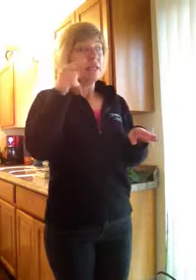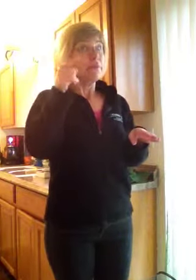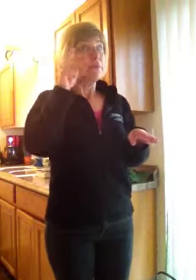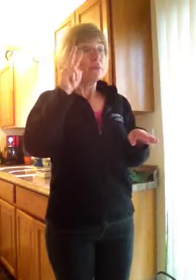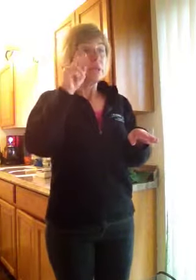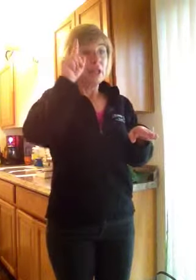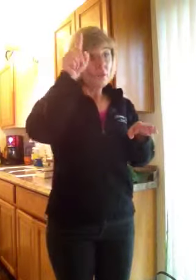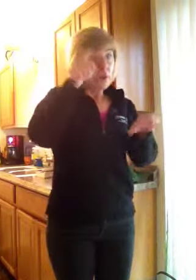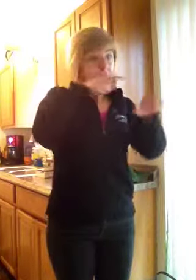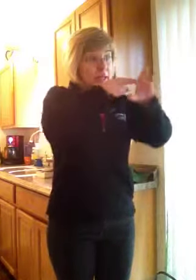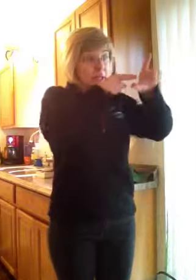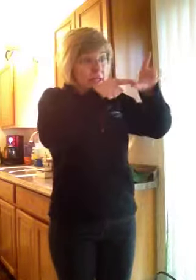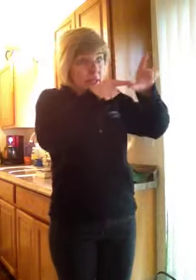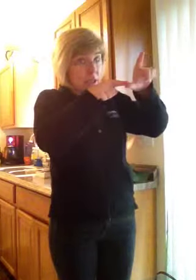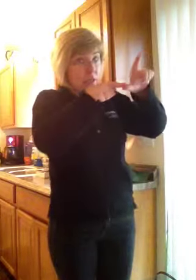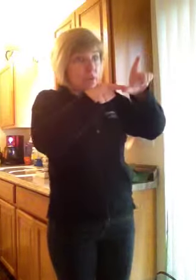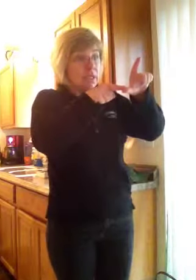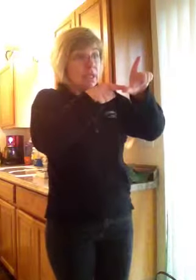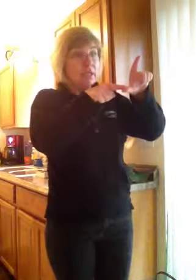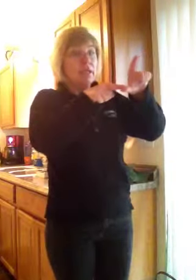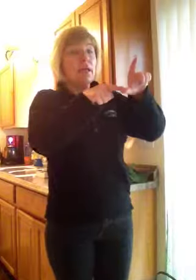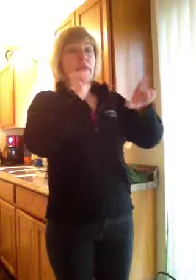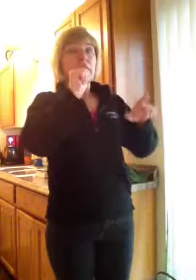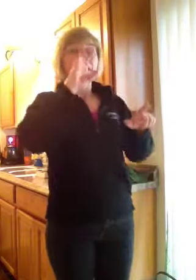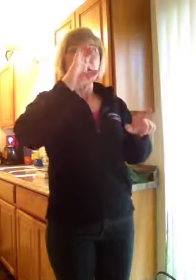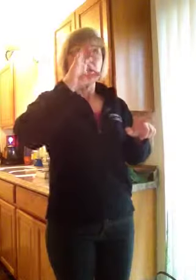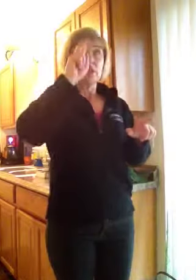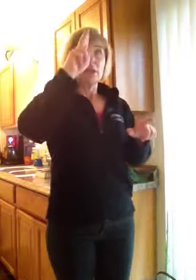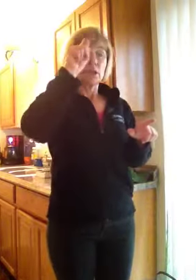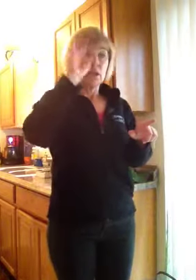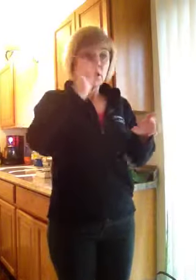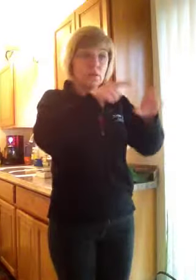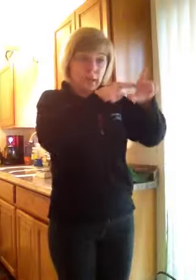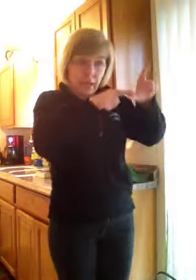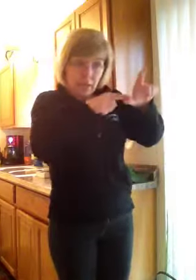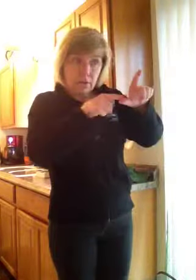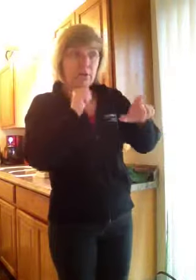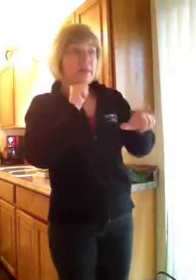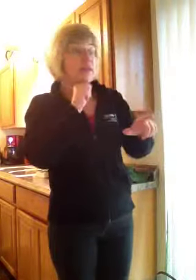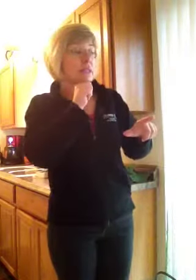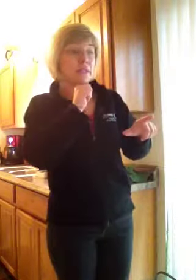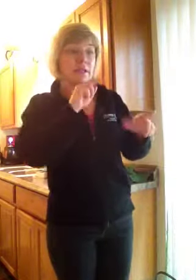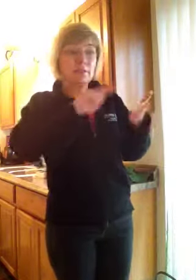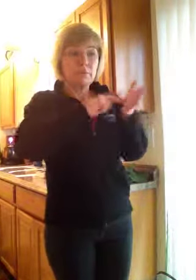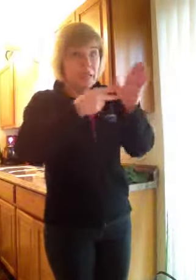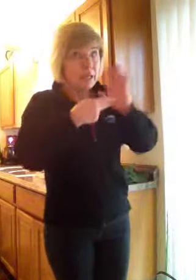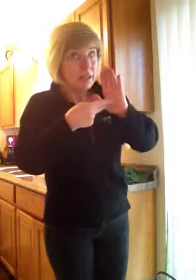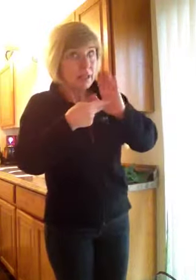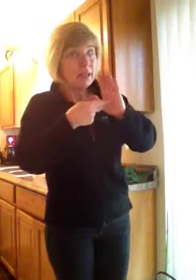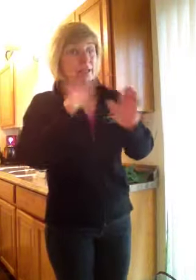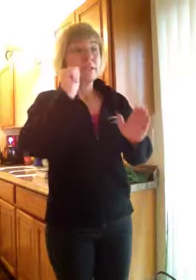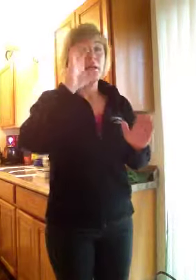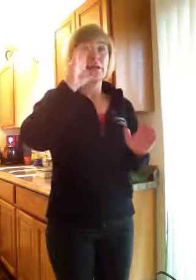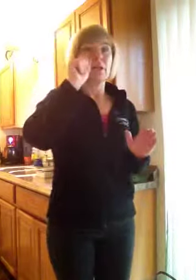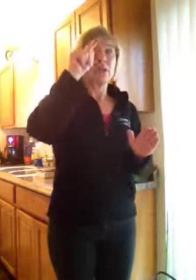doesn't mean it's an acute triangle. You have to look at all the angles to tell if it's an acute triangle. The situation's easier with